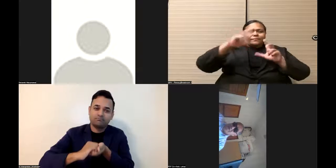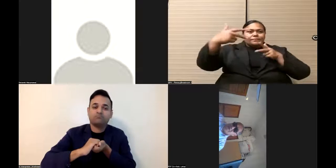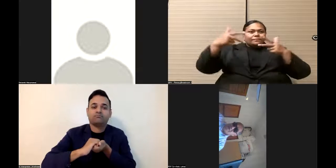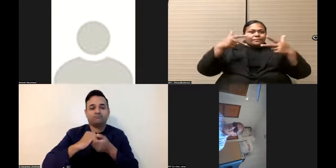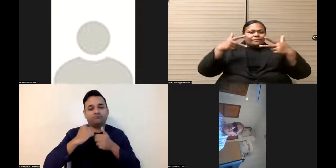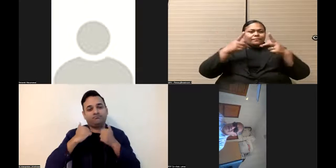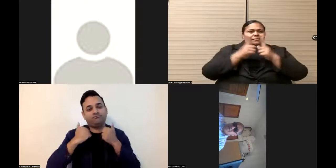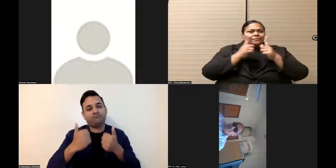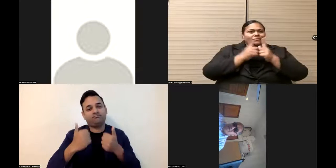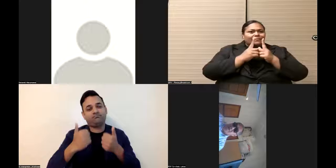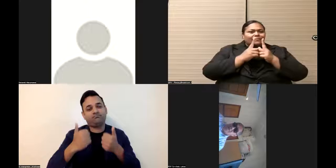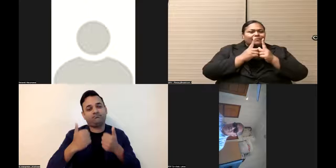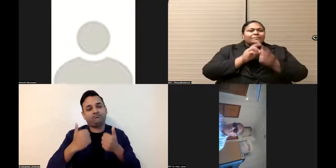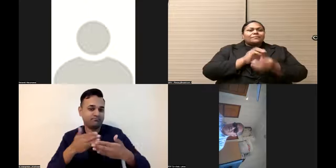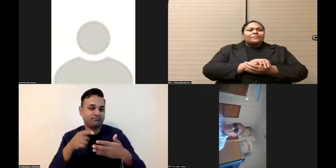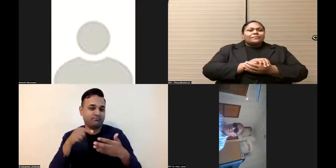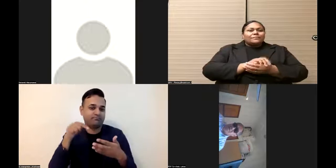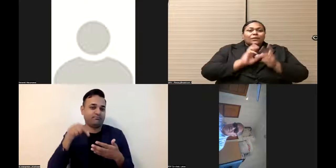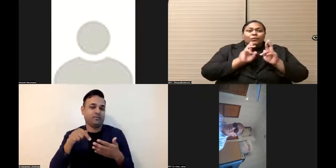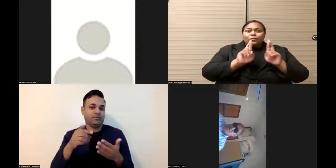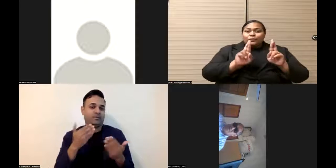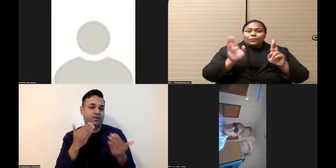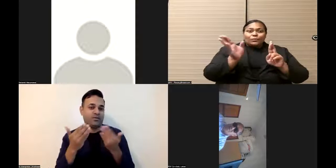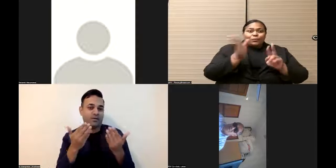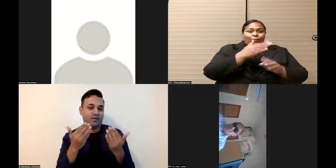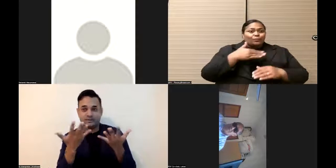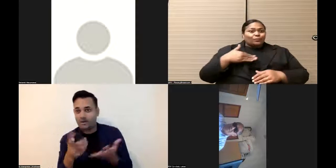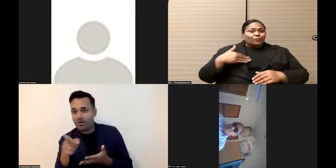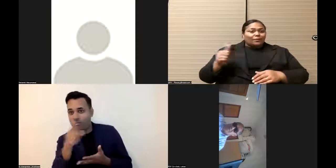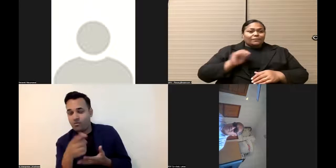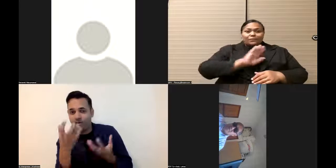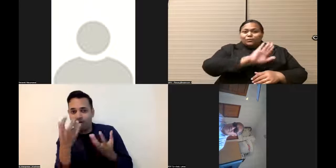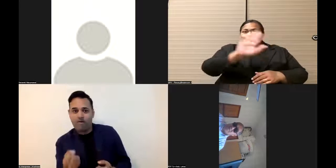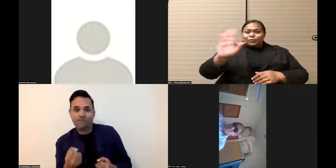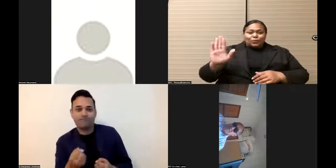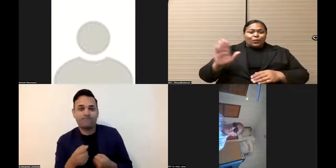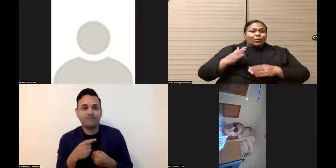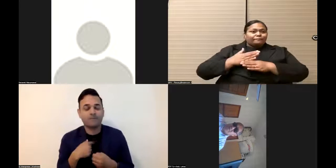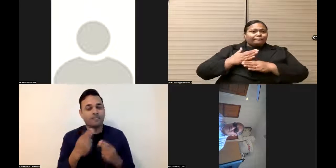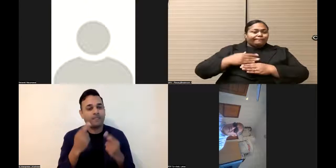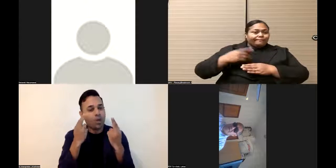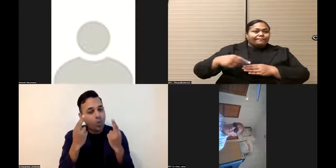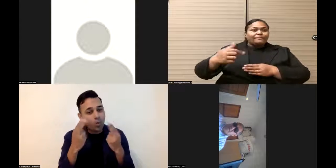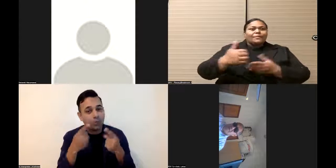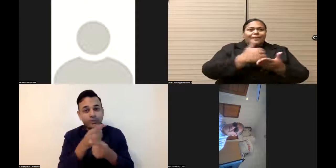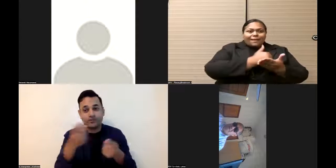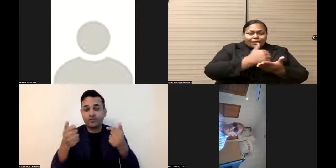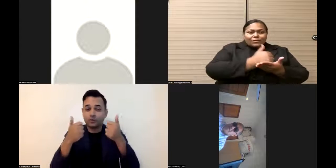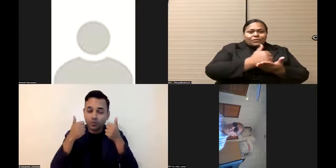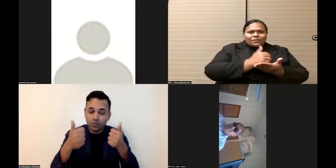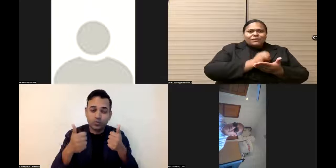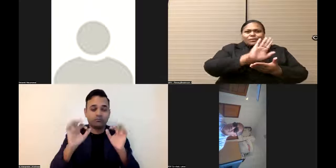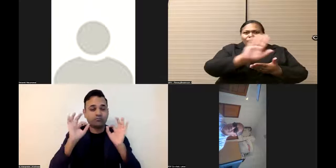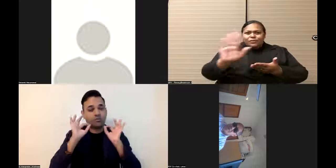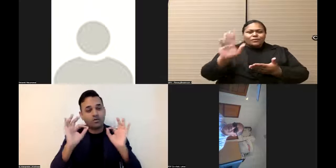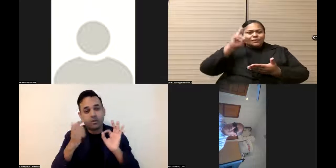your deliberations and your actions at your national levels, down to the community levels, and look